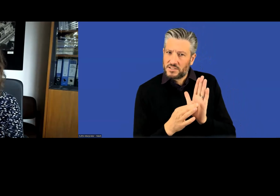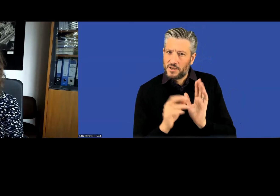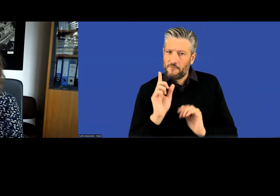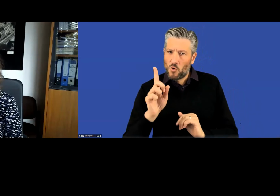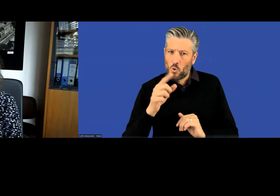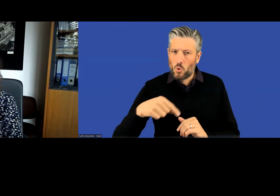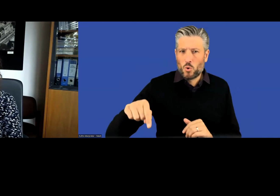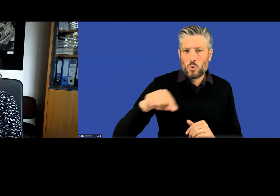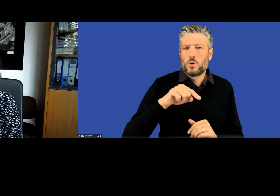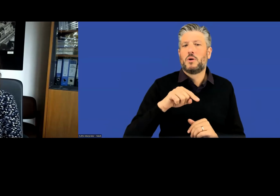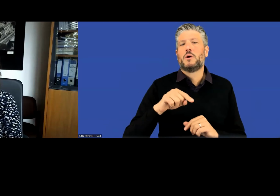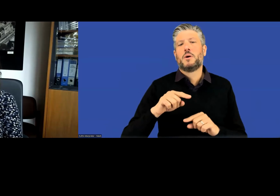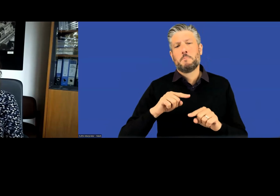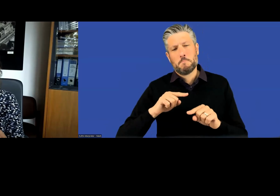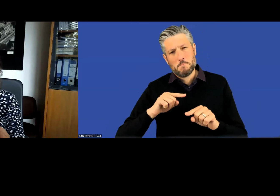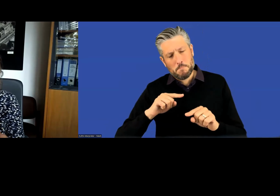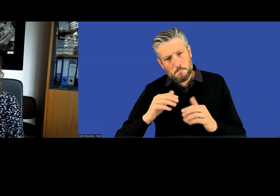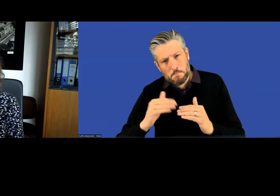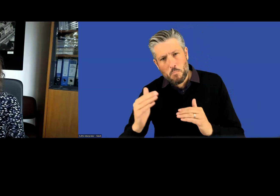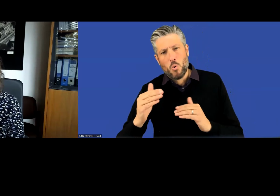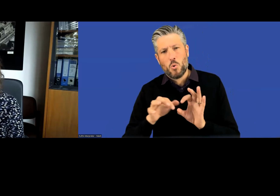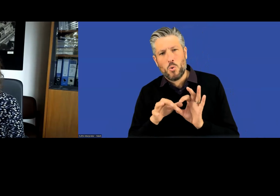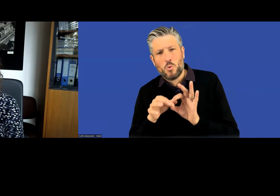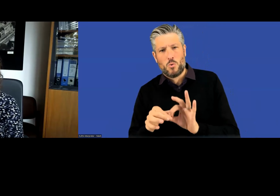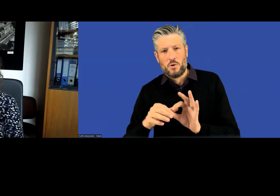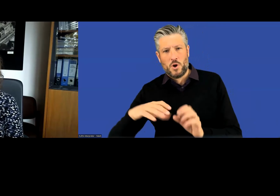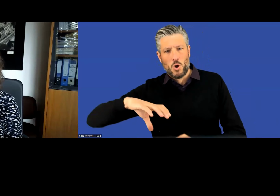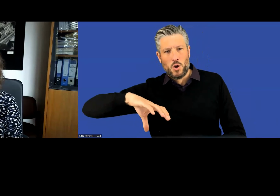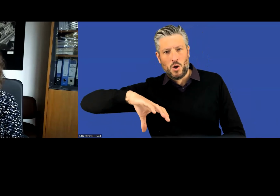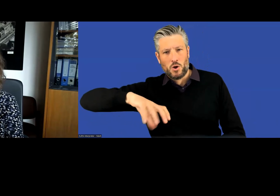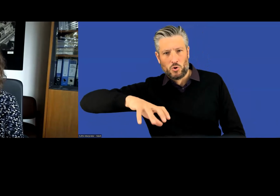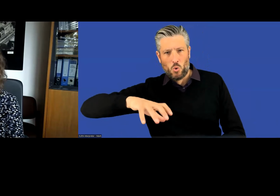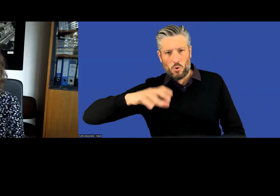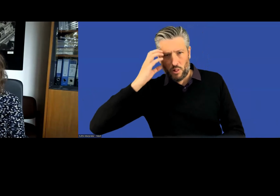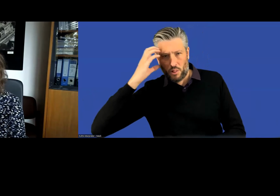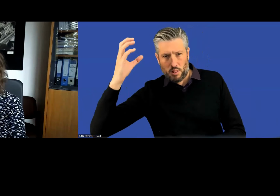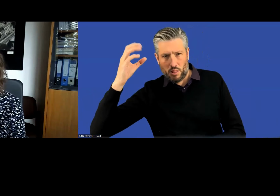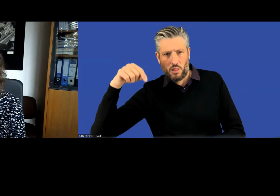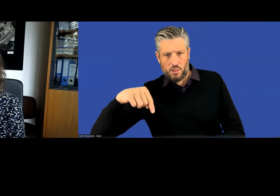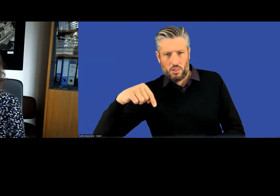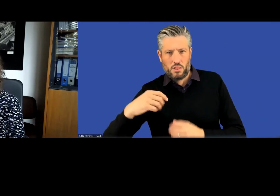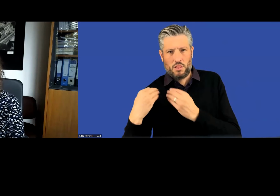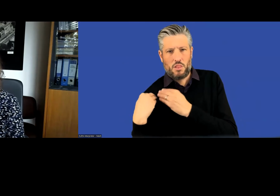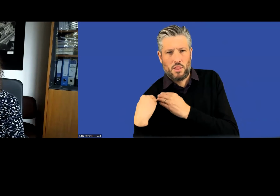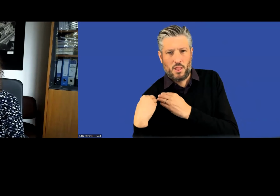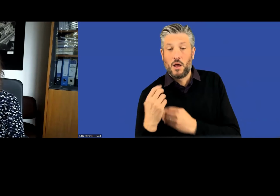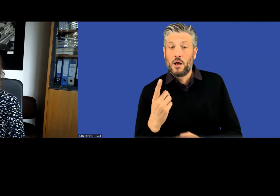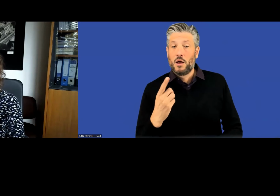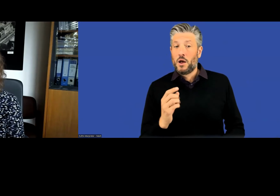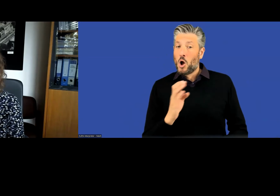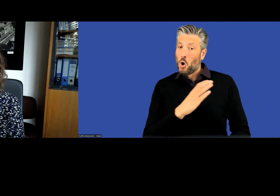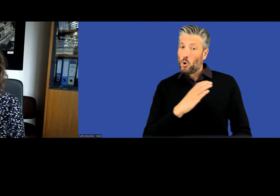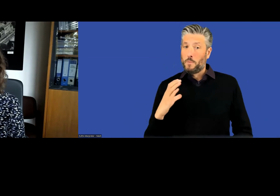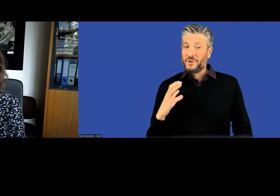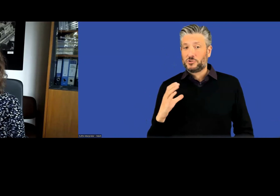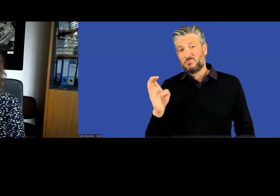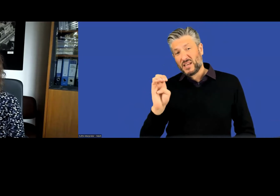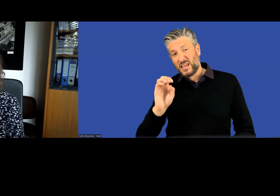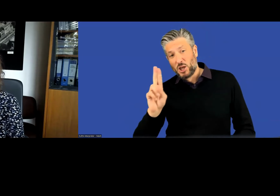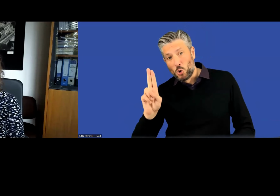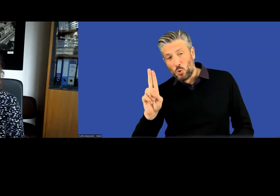and regional and local authorities, the Union is committed to safeguarding and enhancing Europe's cultural heritage through a number